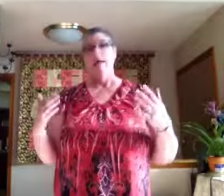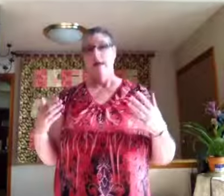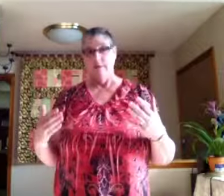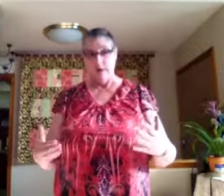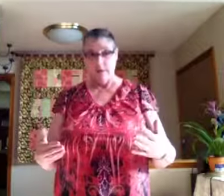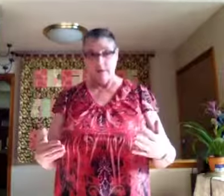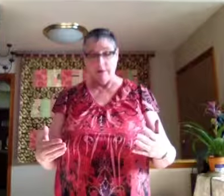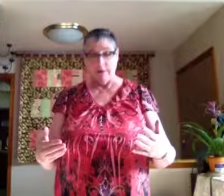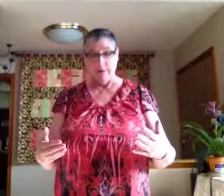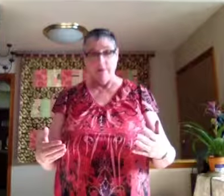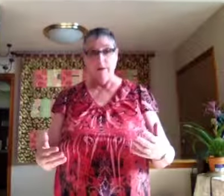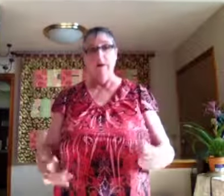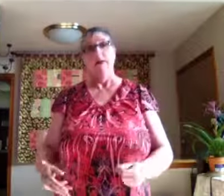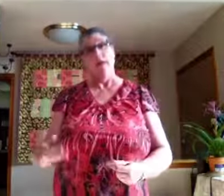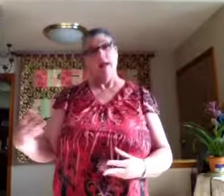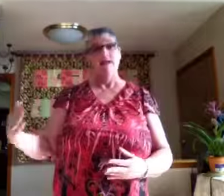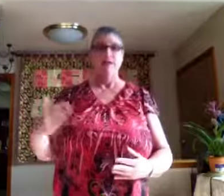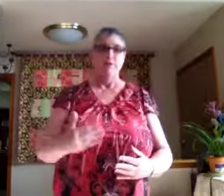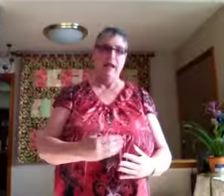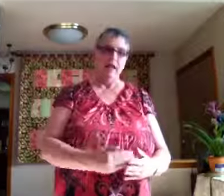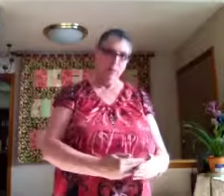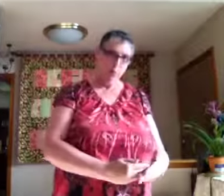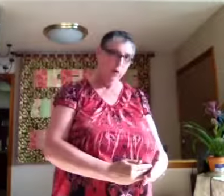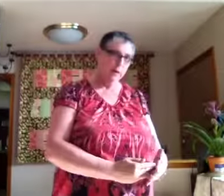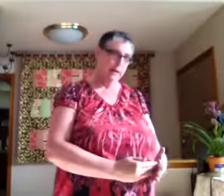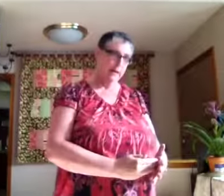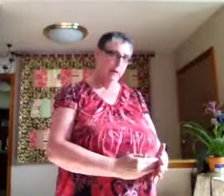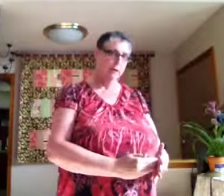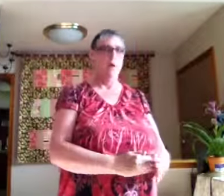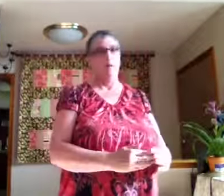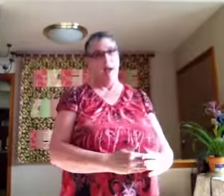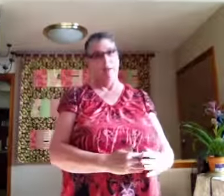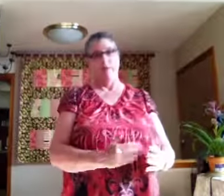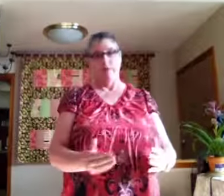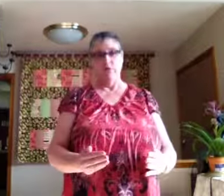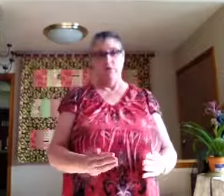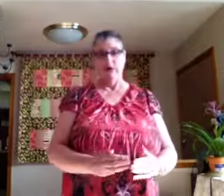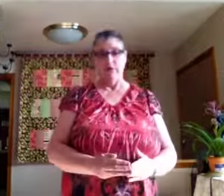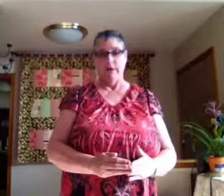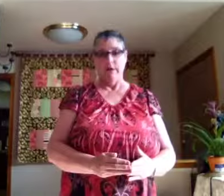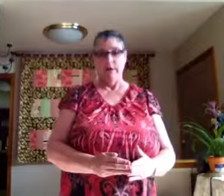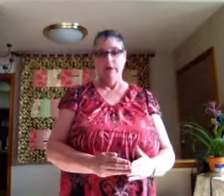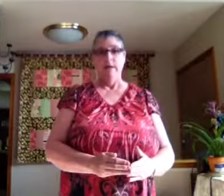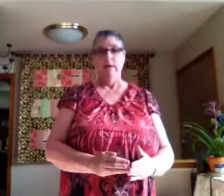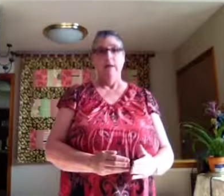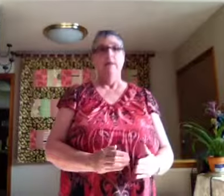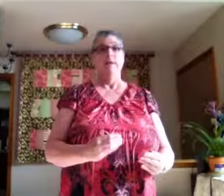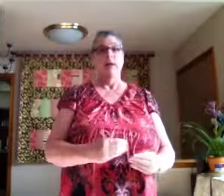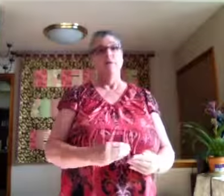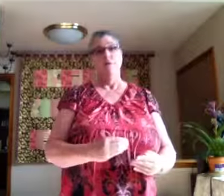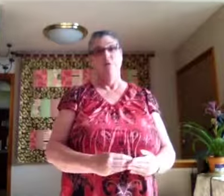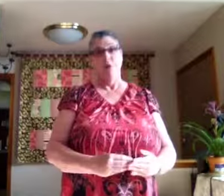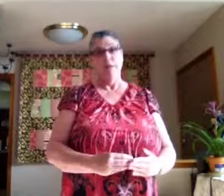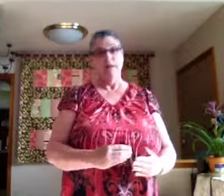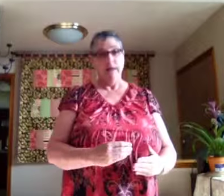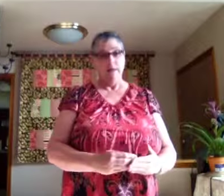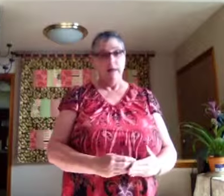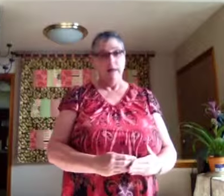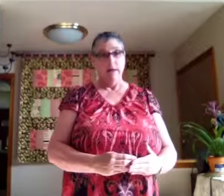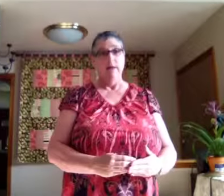and that he was a sinner, and Nathan added more details about the situation, David verbally admitted